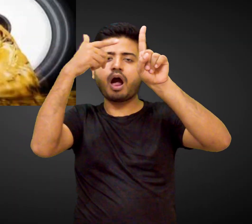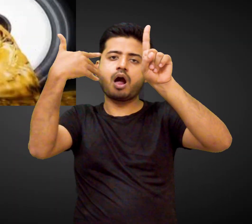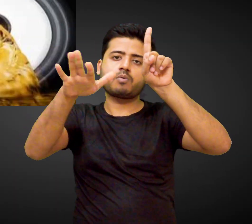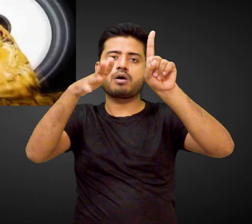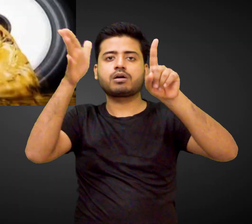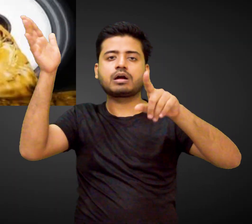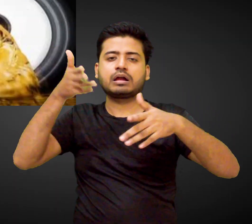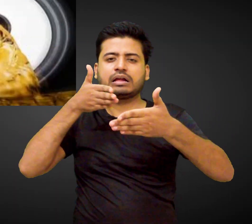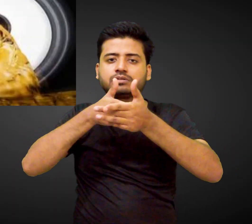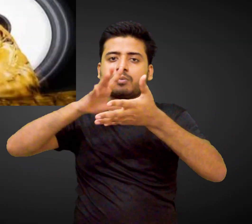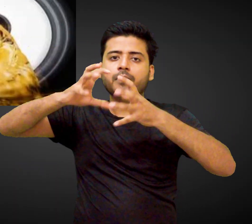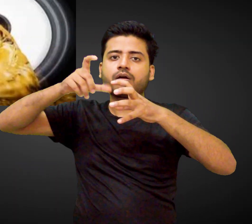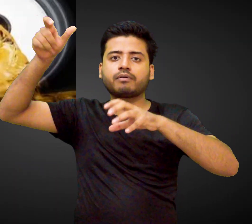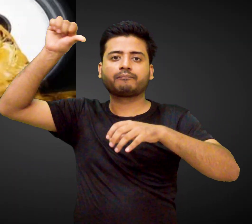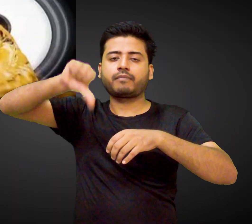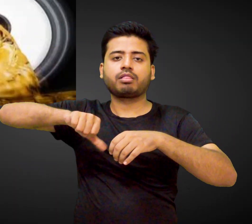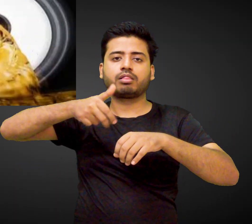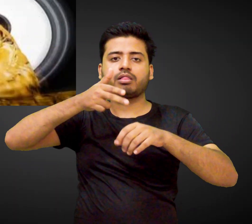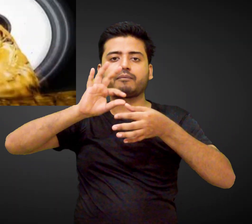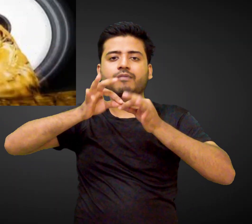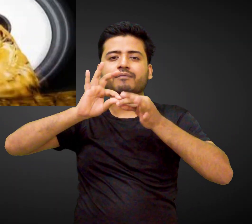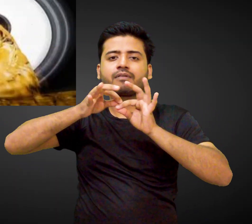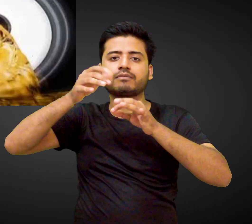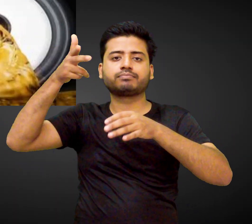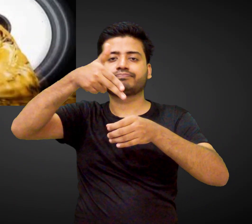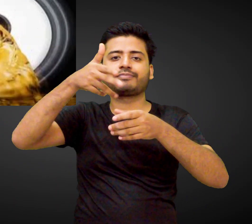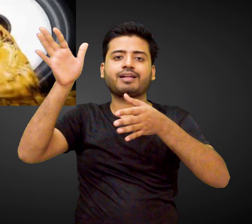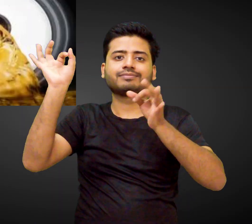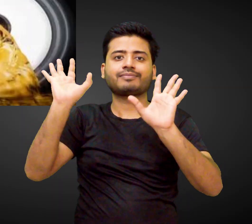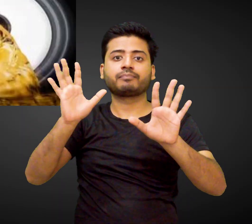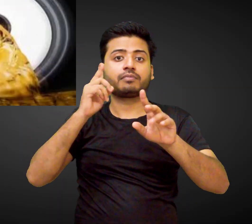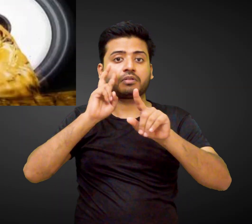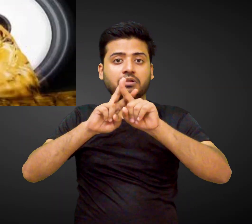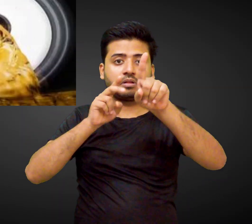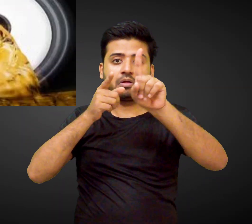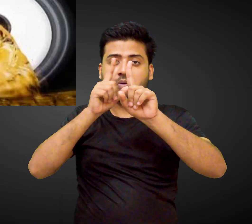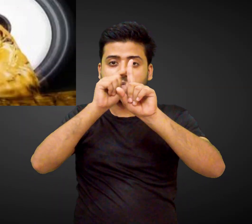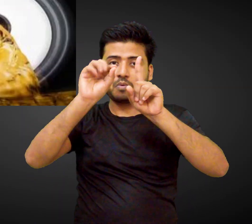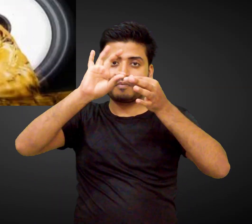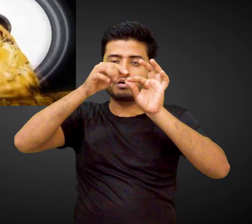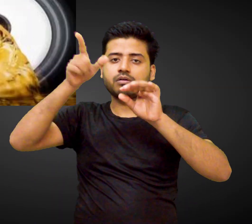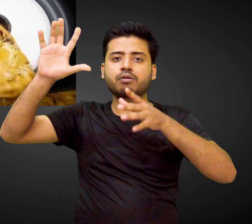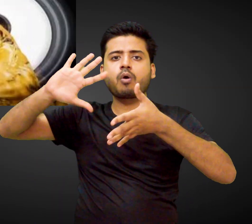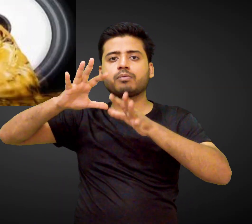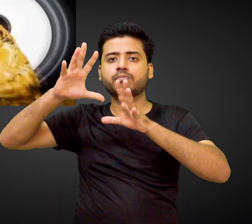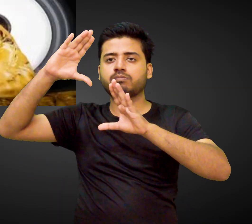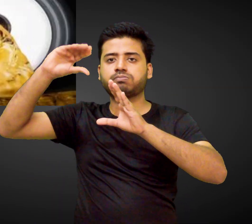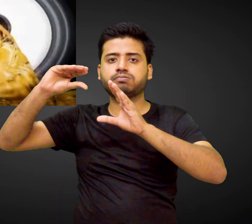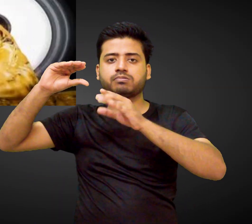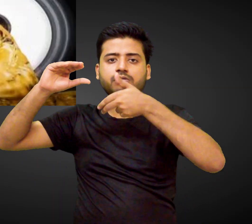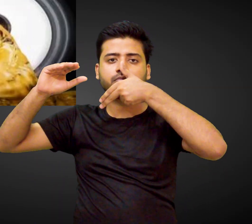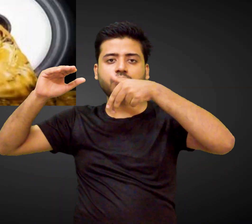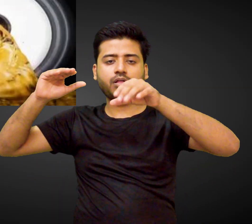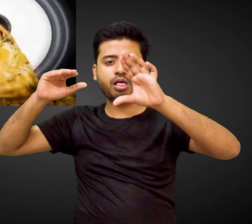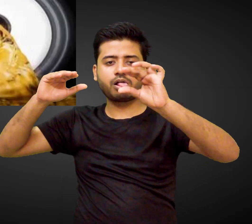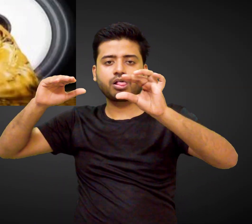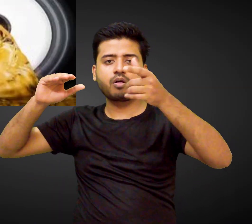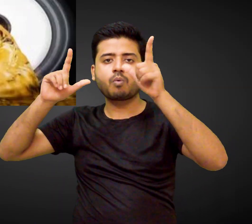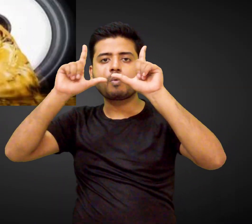are revised daily by oil manufacturing companies to reflect these changes. Strategies to find cheaper fuel. Monitor